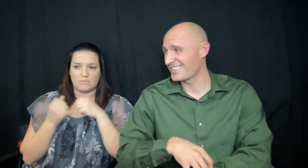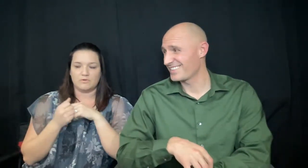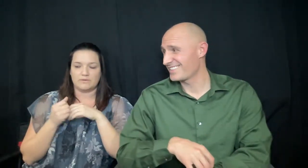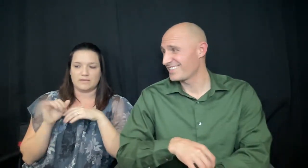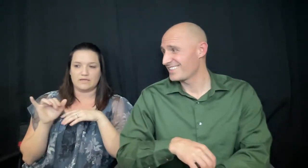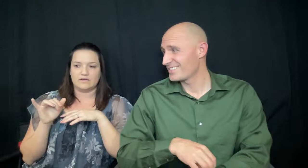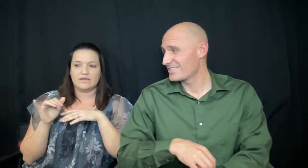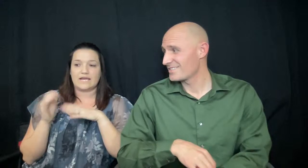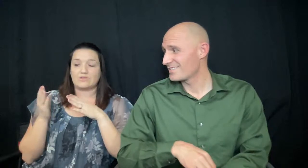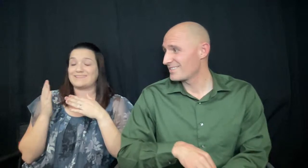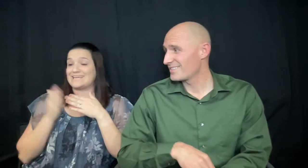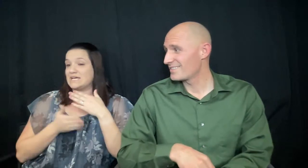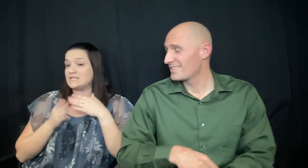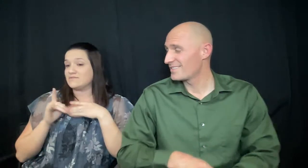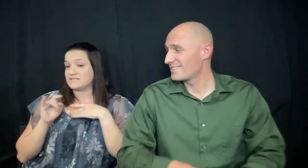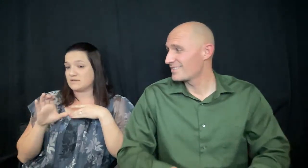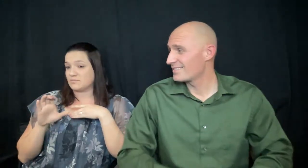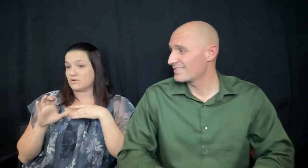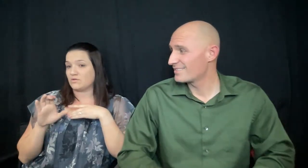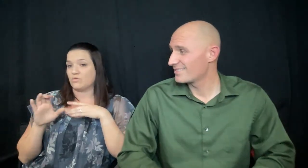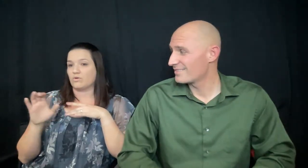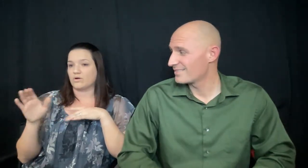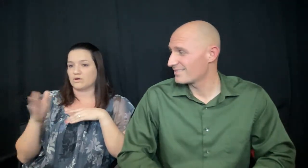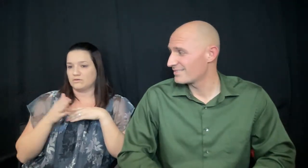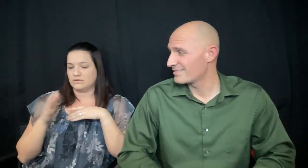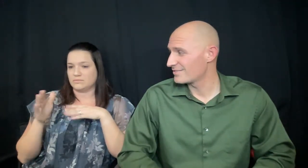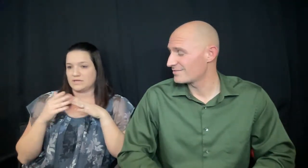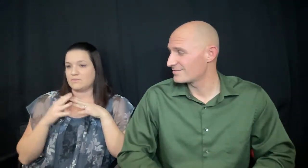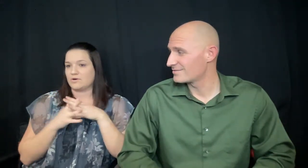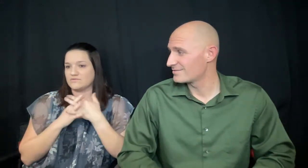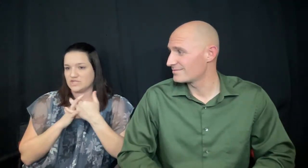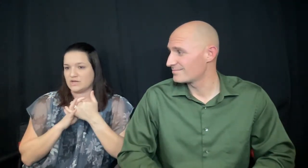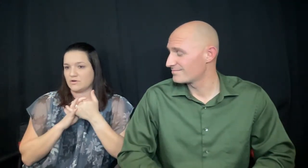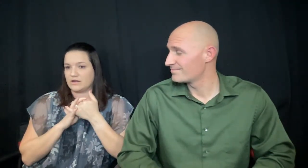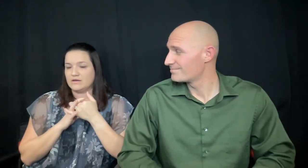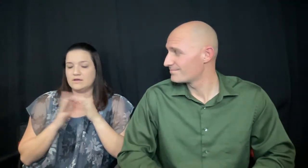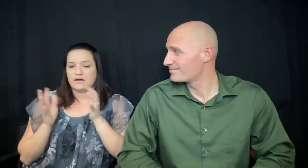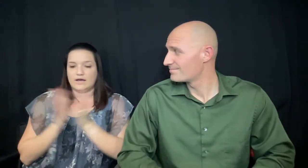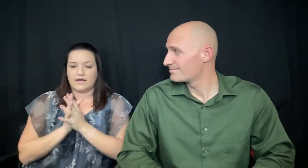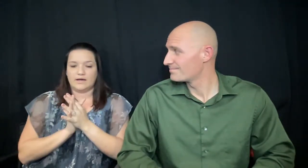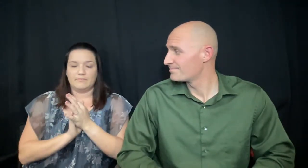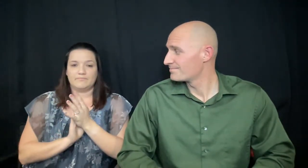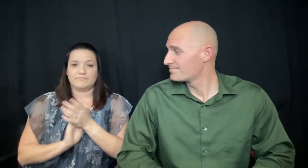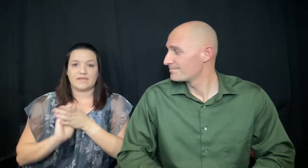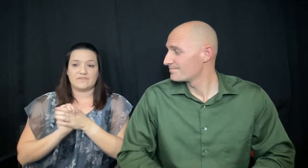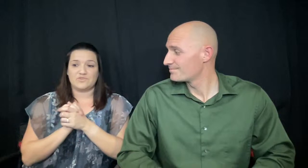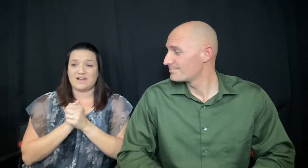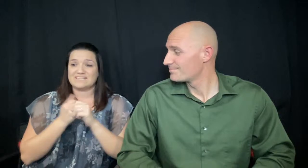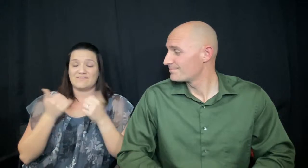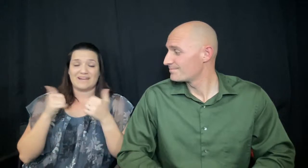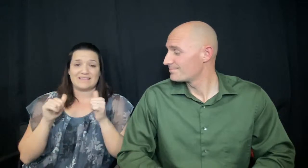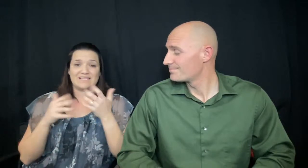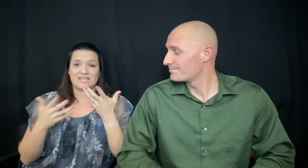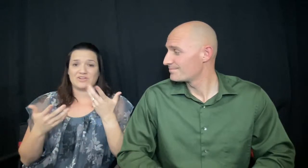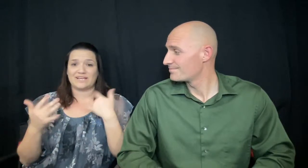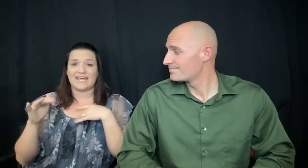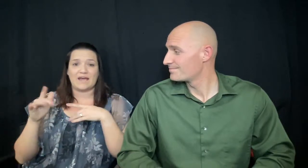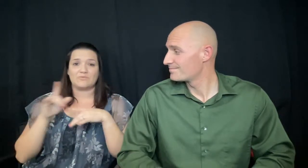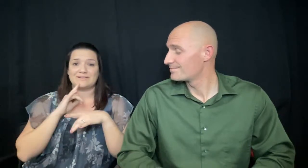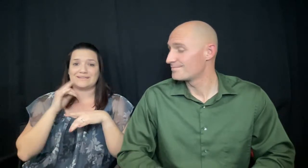will be either at the end of December or the beginning part of January. And if you guys have anything like you're like, hey, I'd really like to